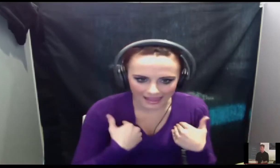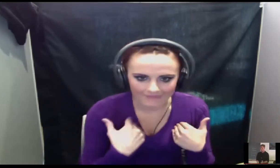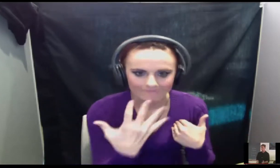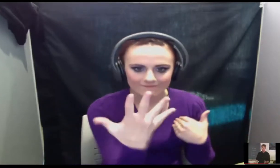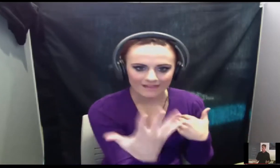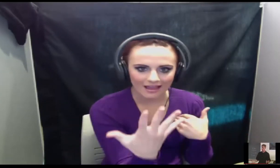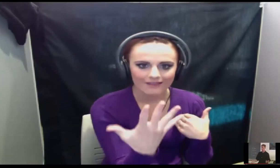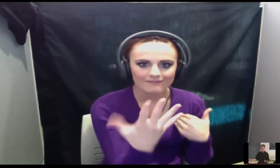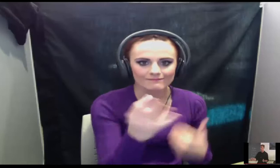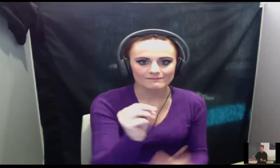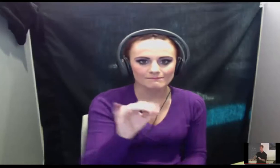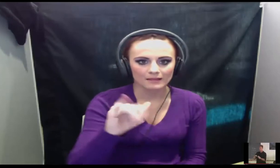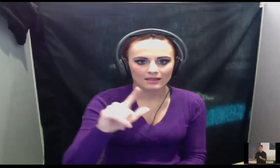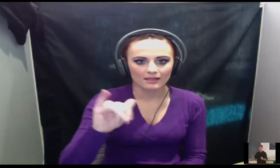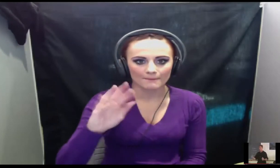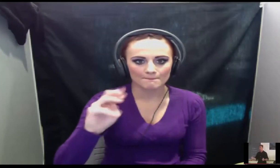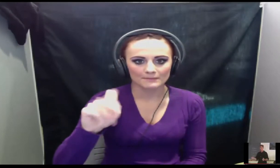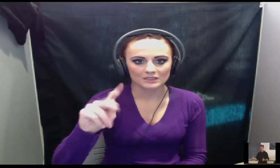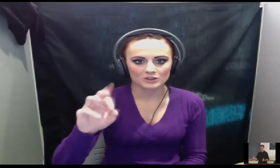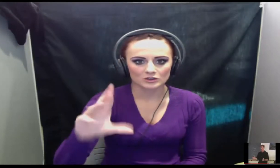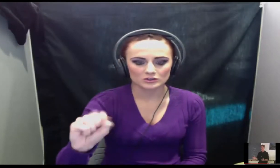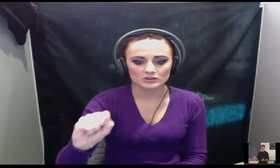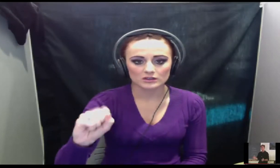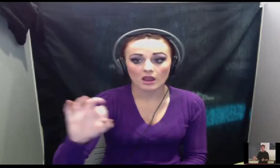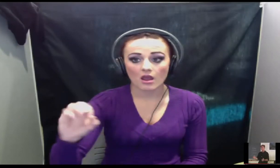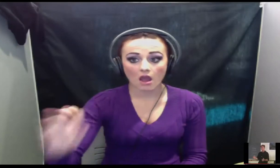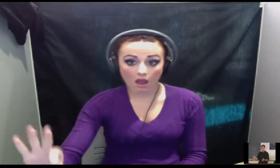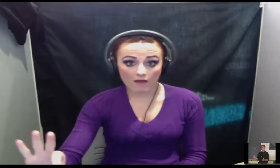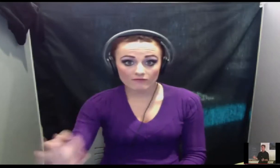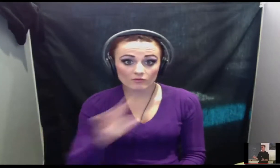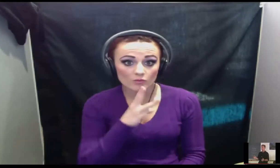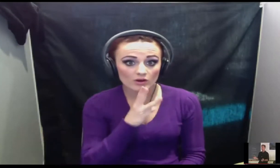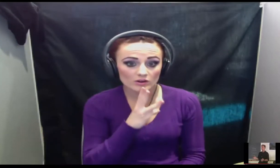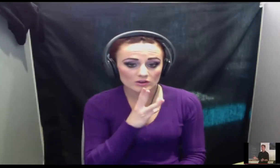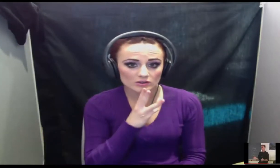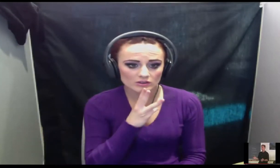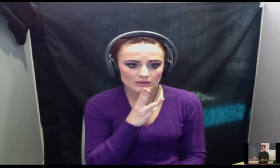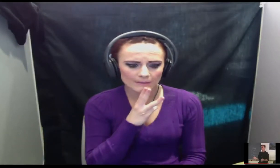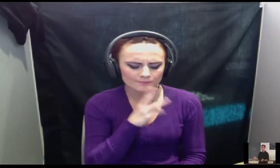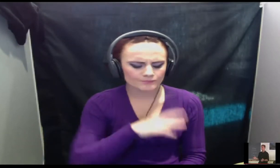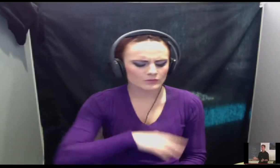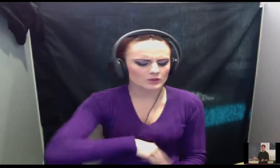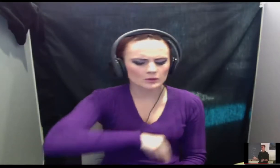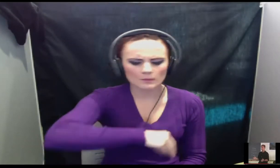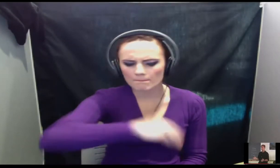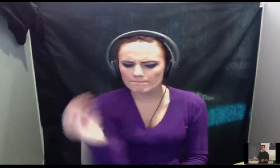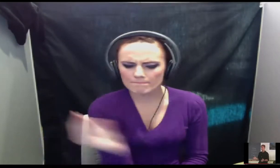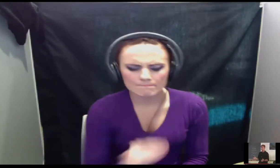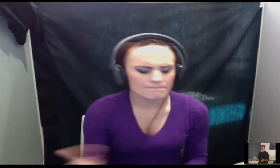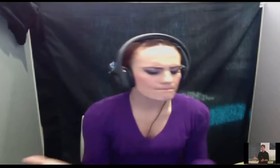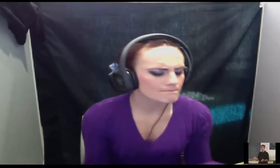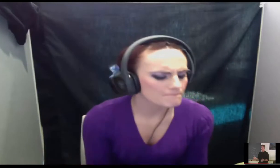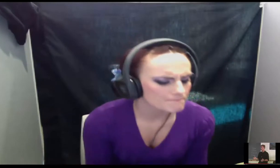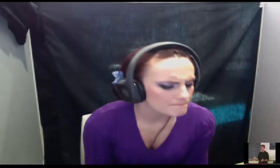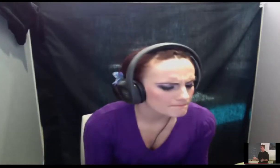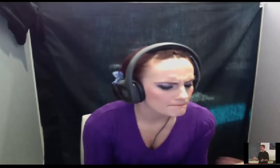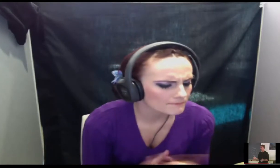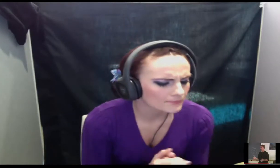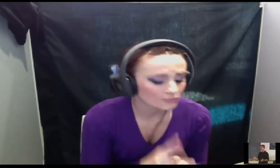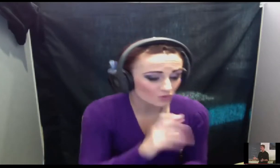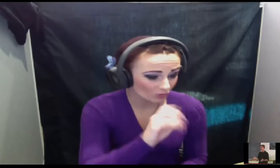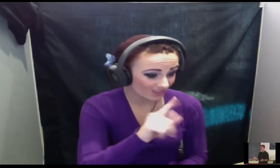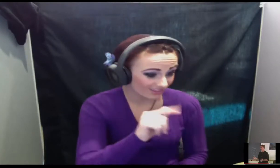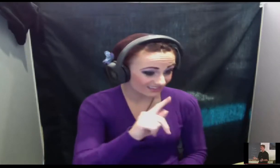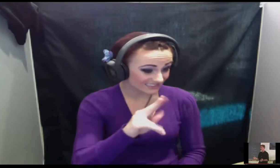this box of air that I've got. What is the percentage of the relative humidity? What's